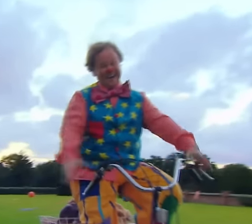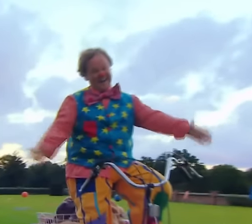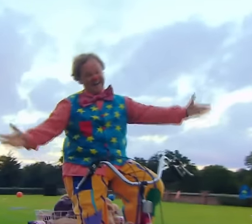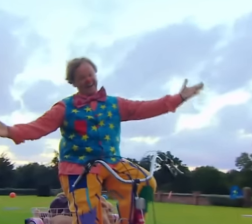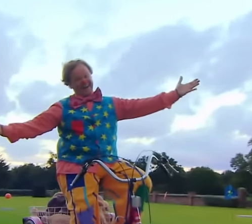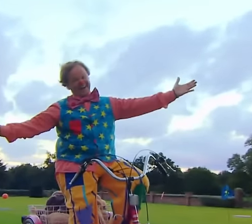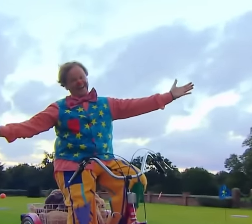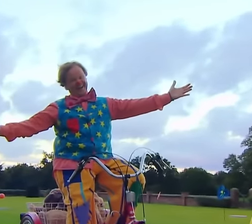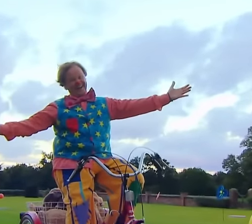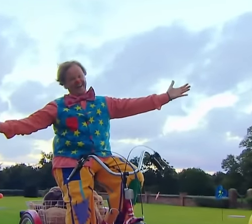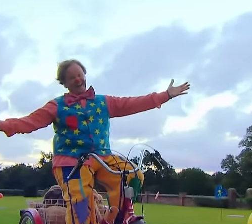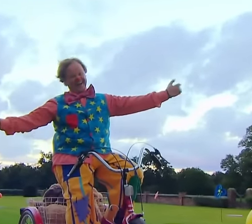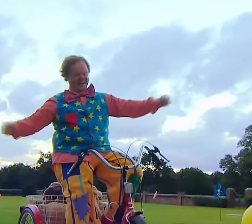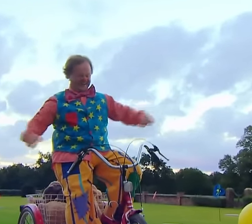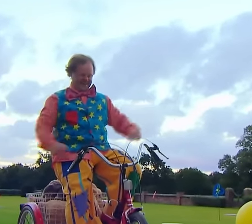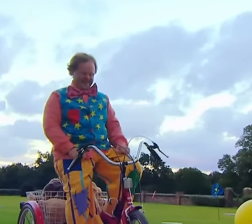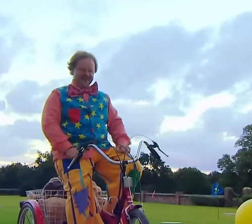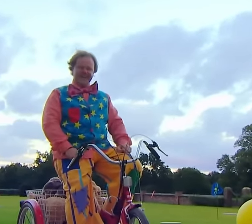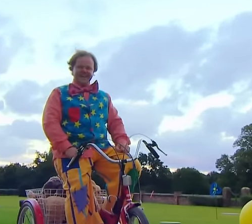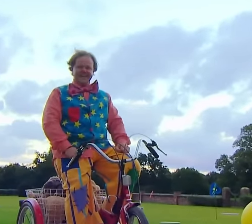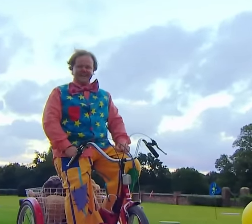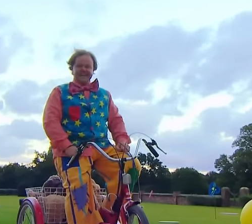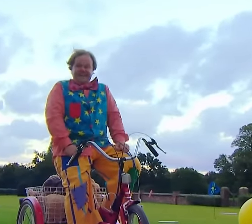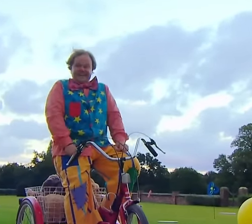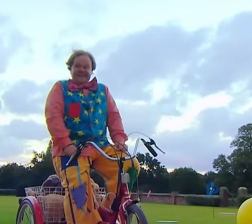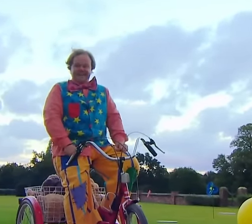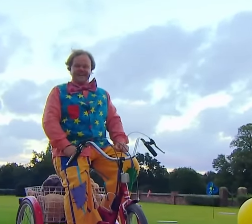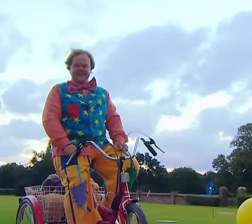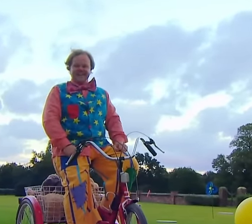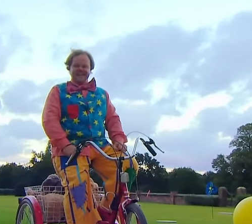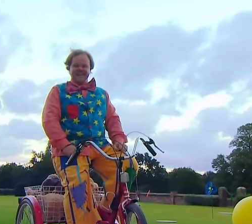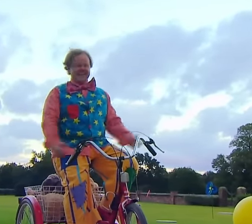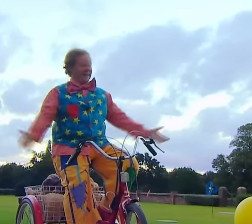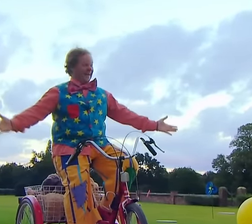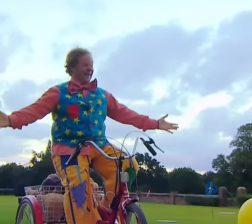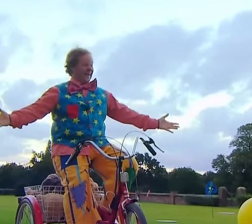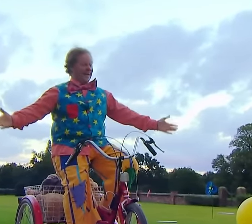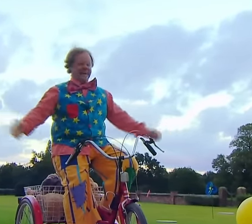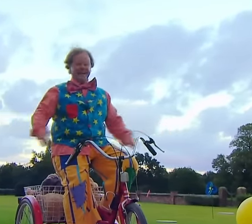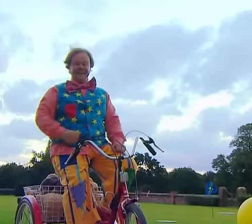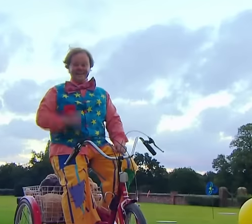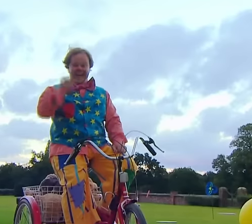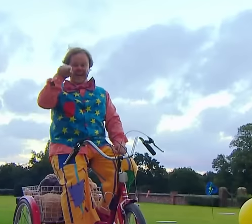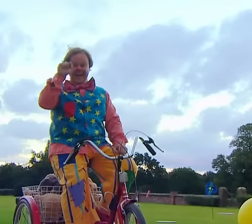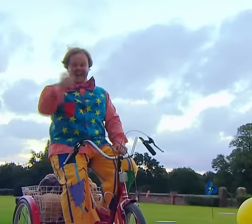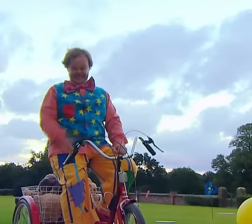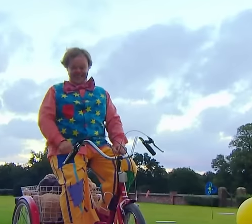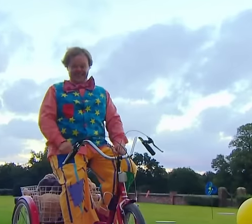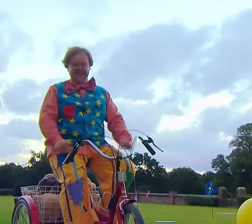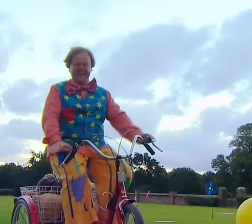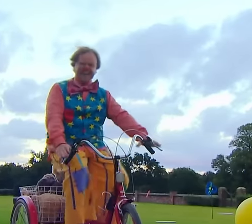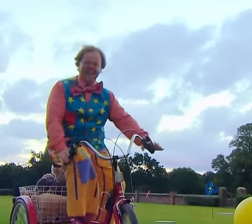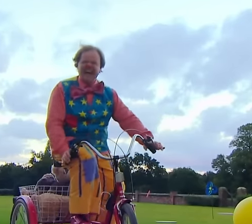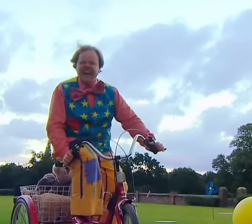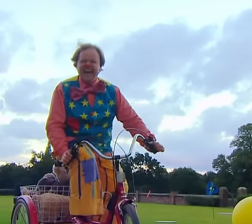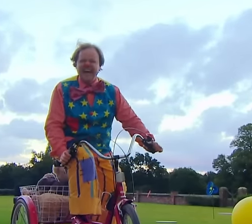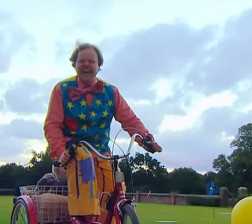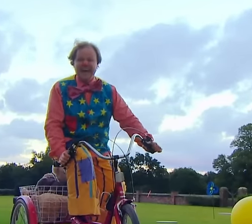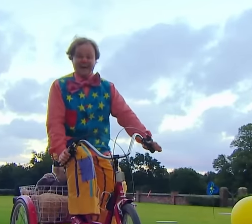You're cycling. You can exercise and sit down. Ta-da! Yes! Good exercising, Mr.